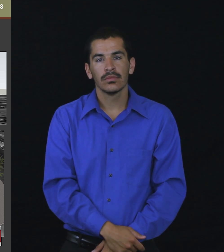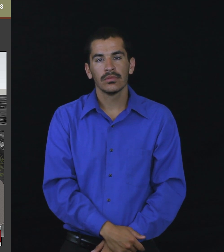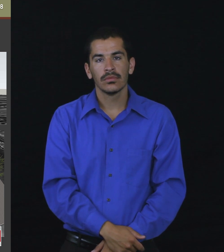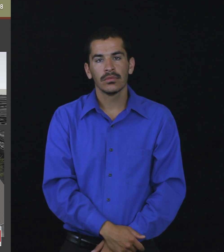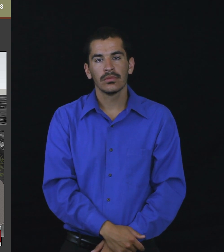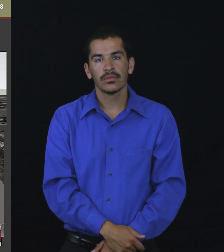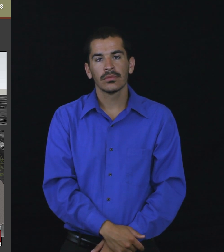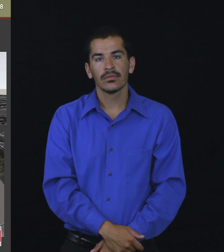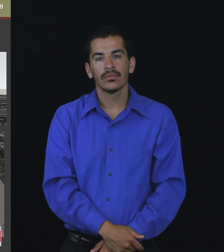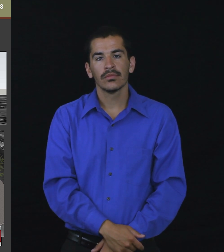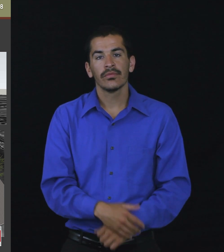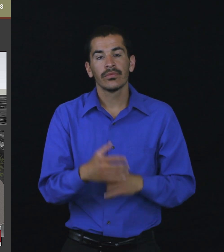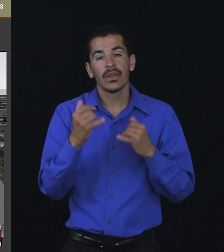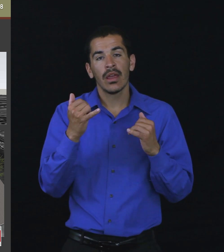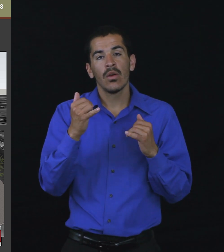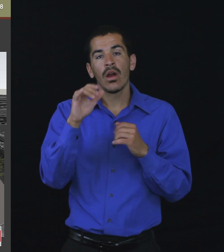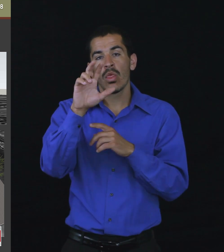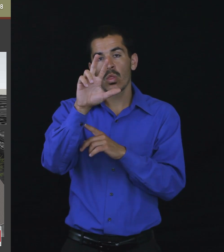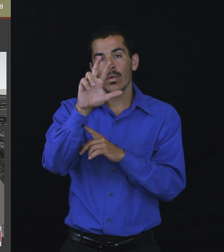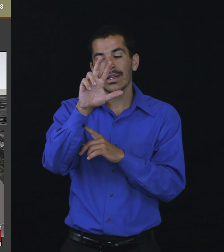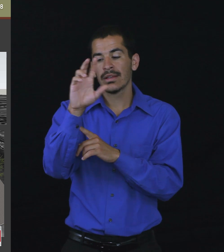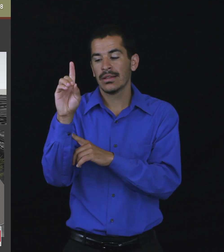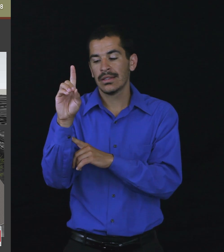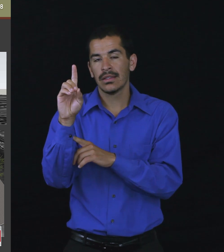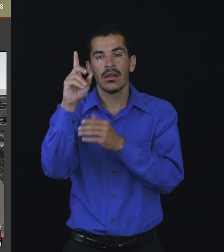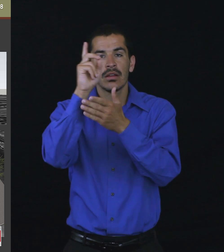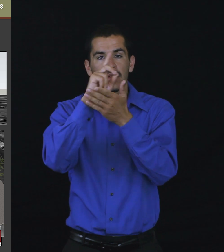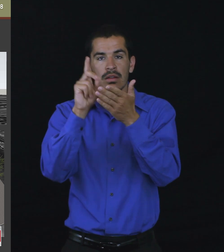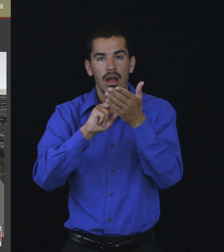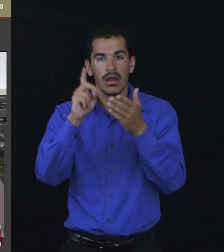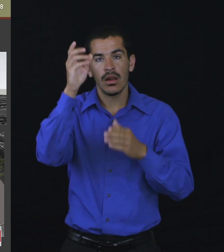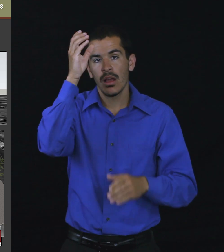(3D) design concepts.